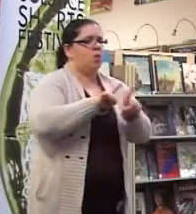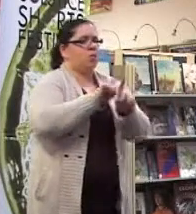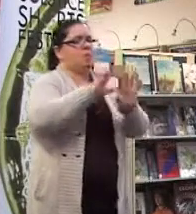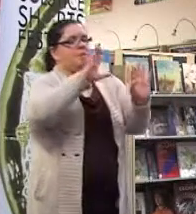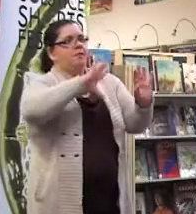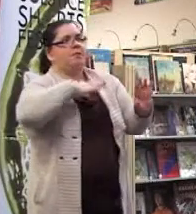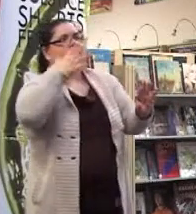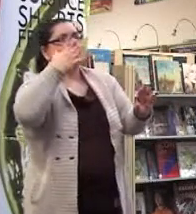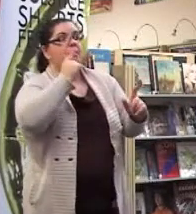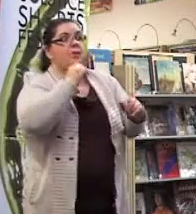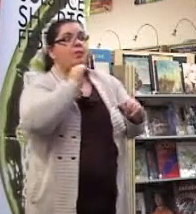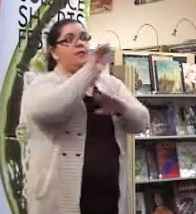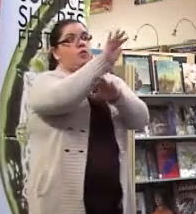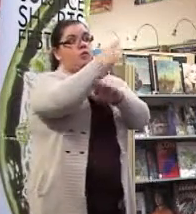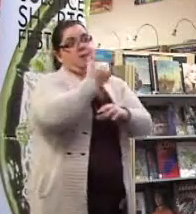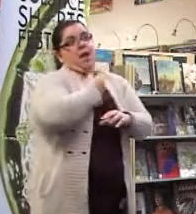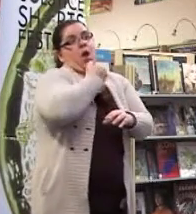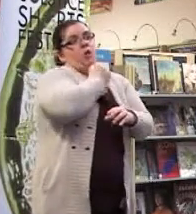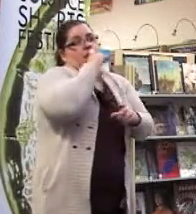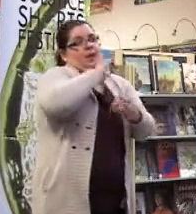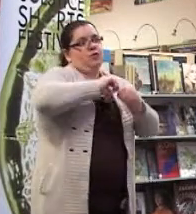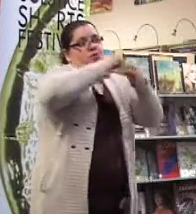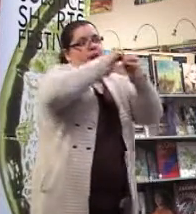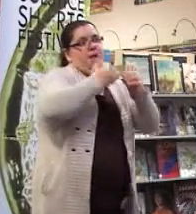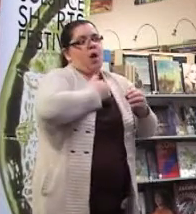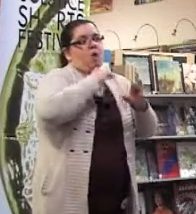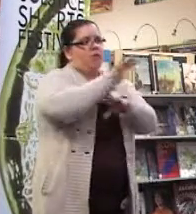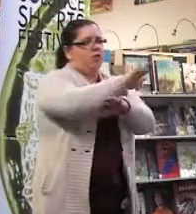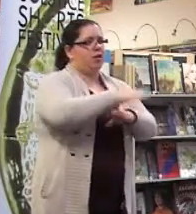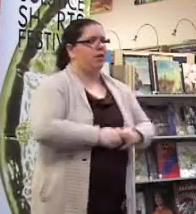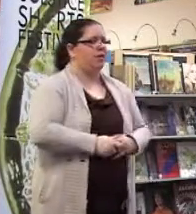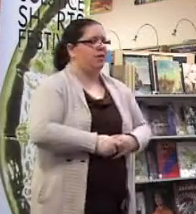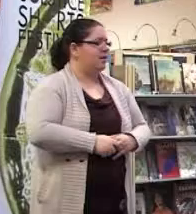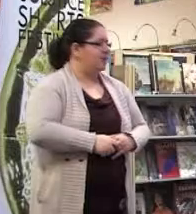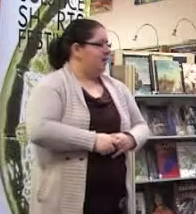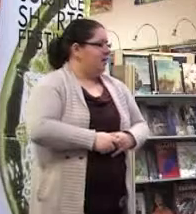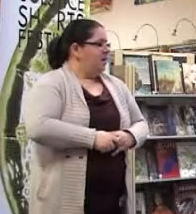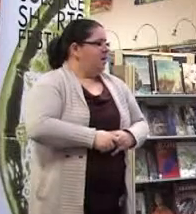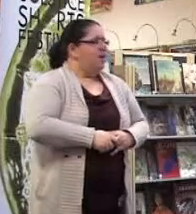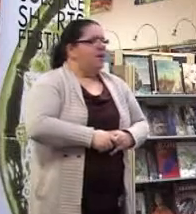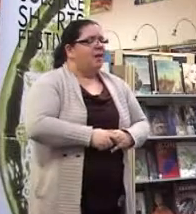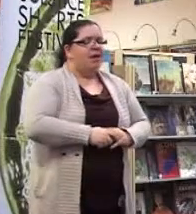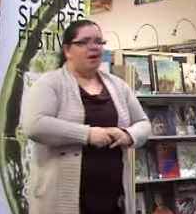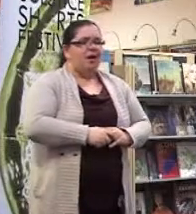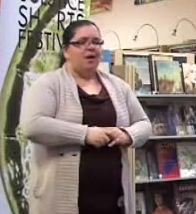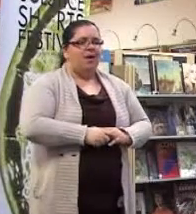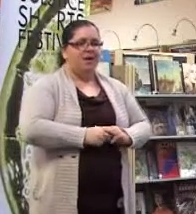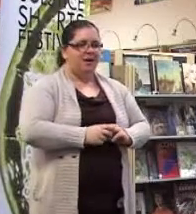that the future might be mine to make. Thank you. And now we're going